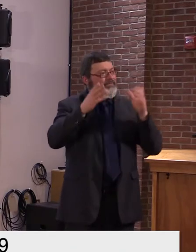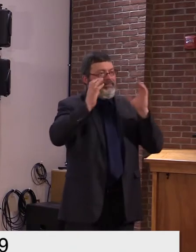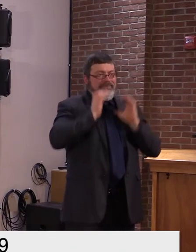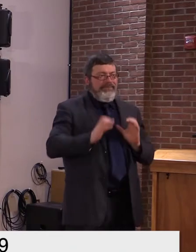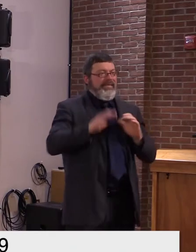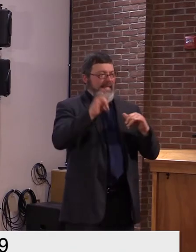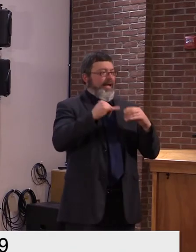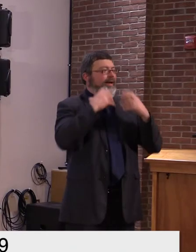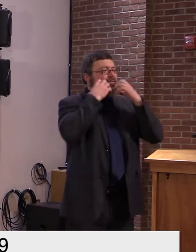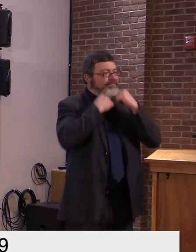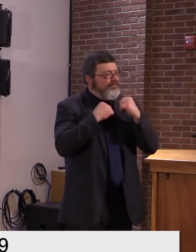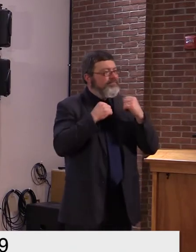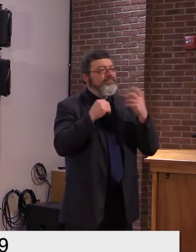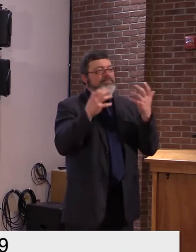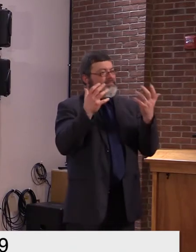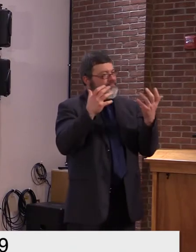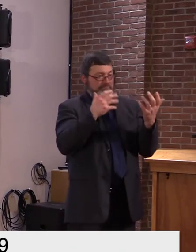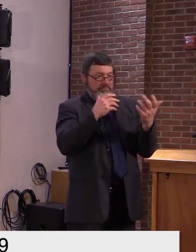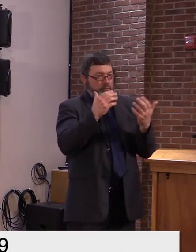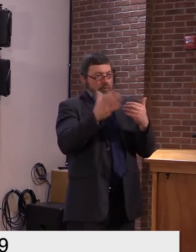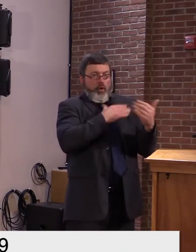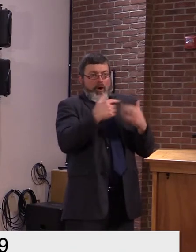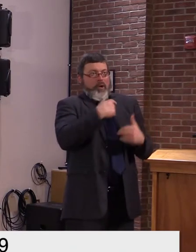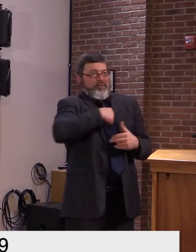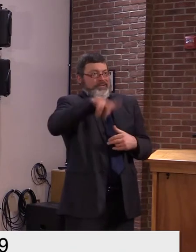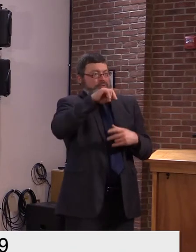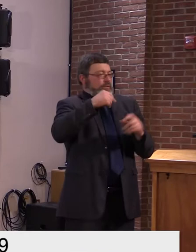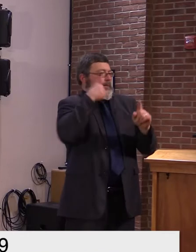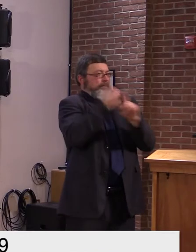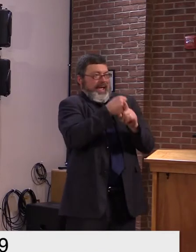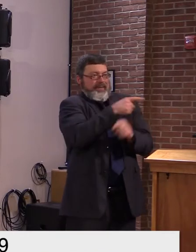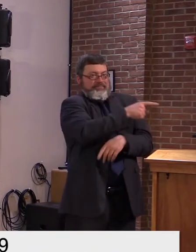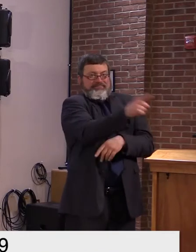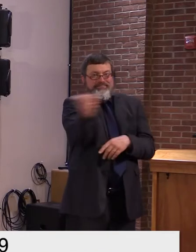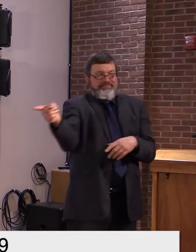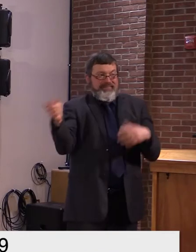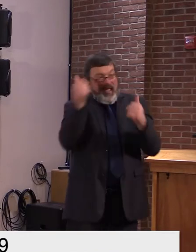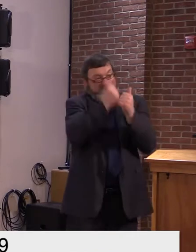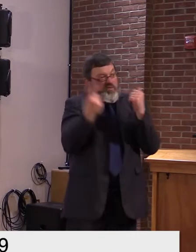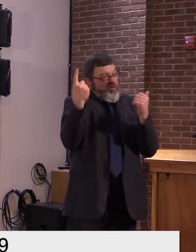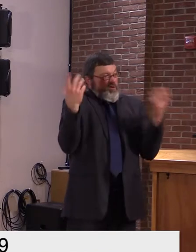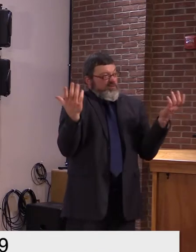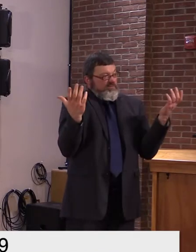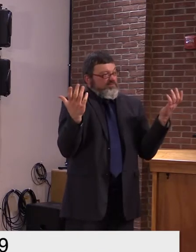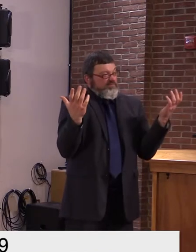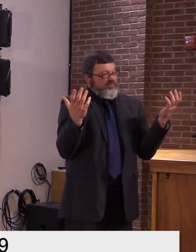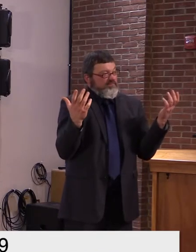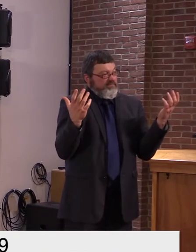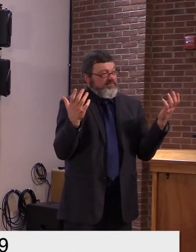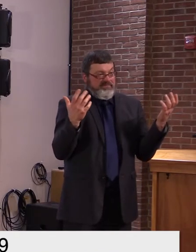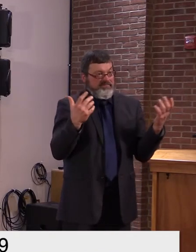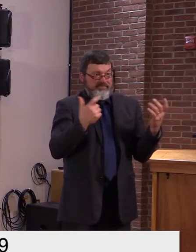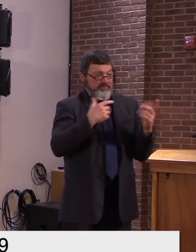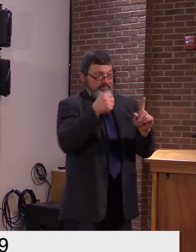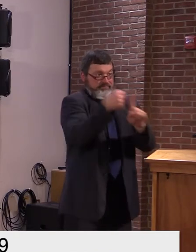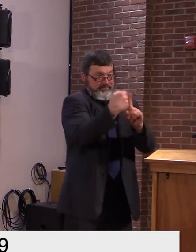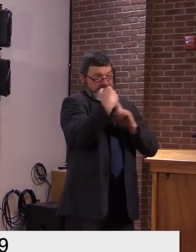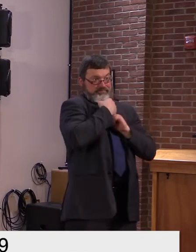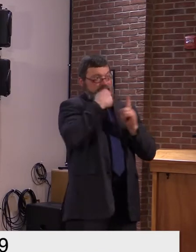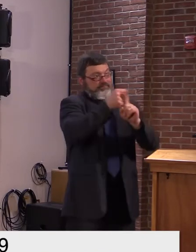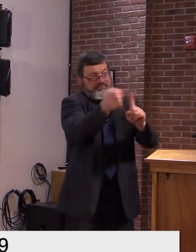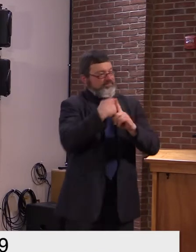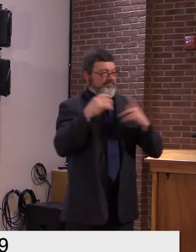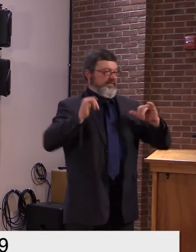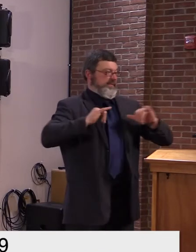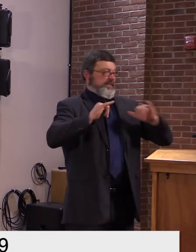everybody. Every one of us, Republican or Democrat, is impacted by what has happened in our economy